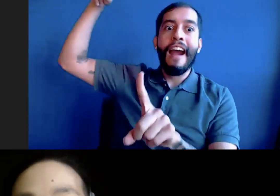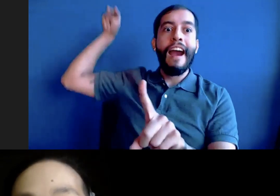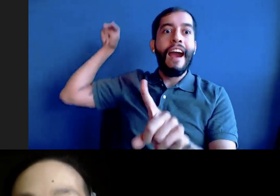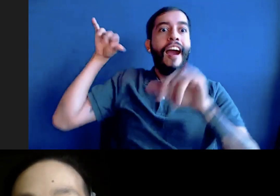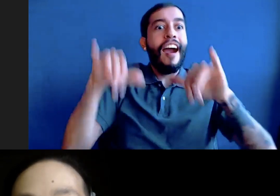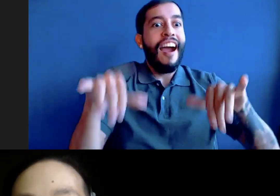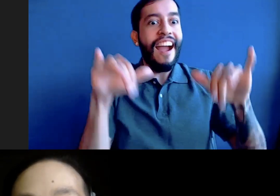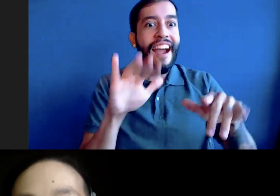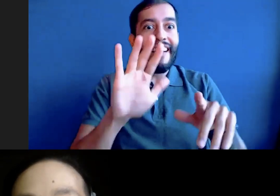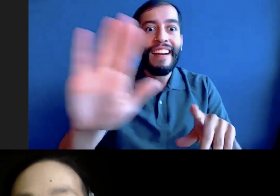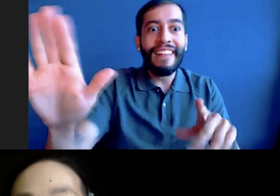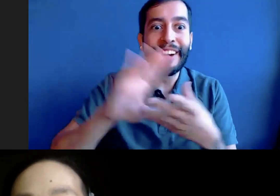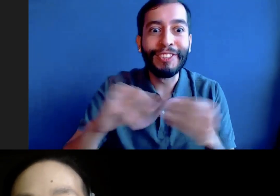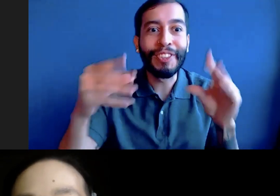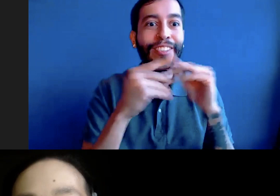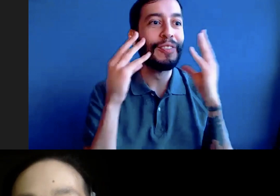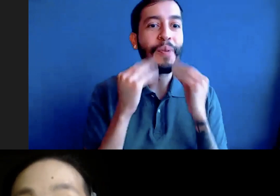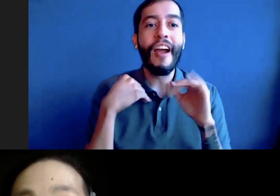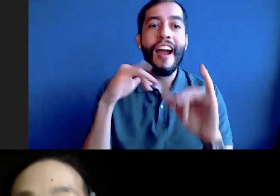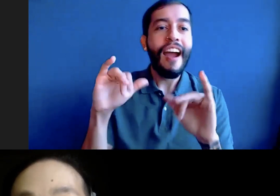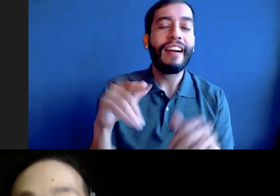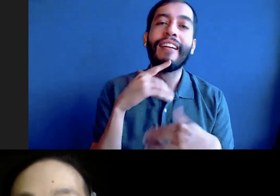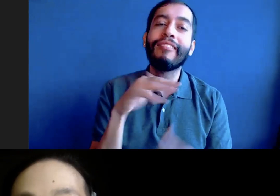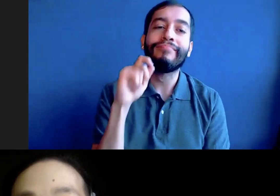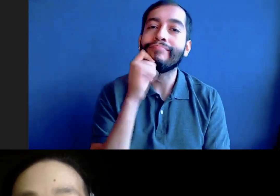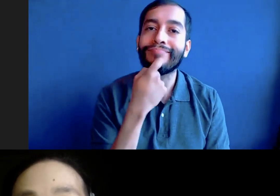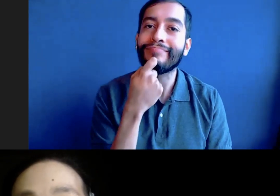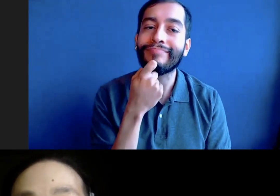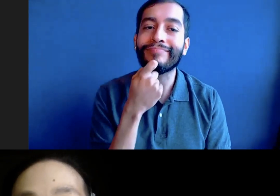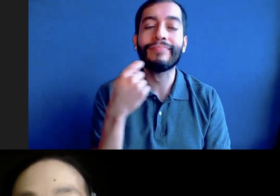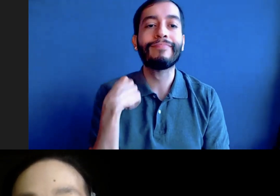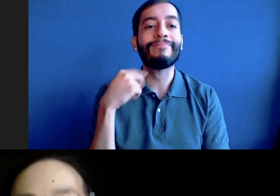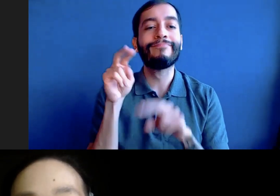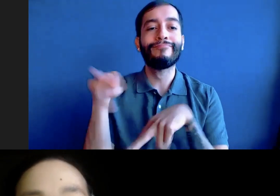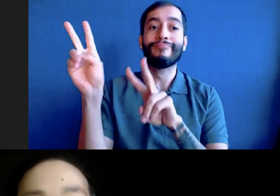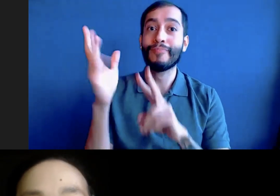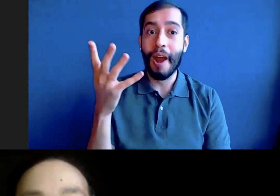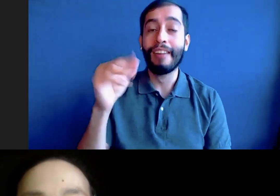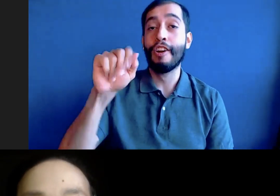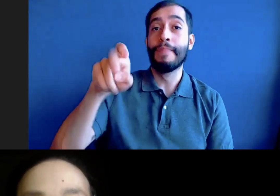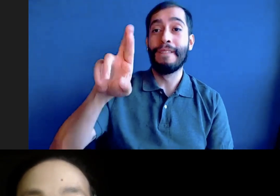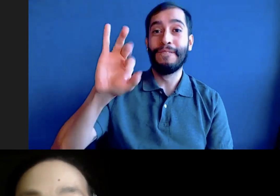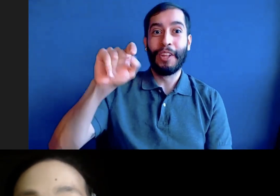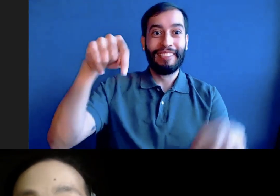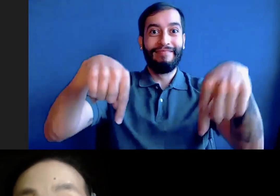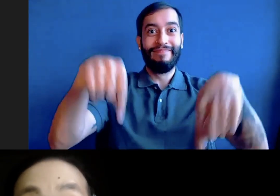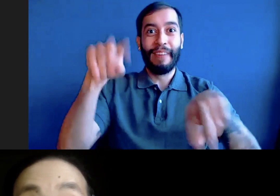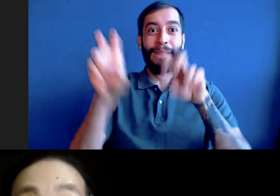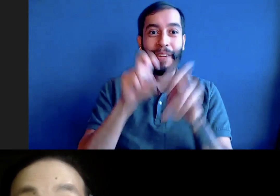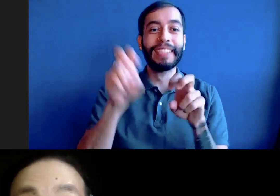really admire about Superfest is selecting work that's very oftentimes is by